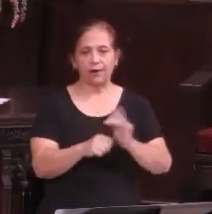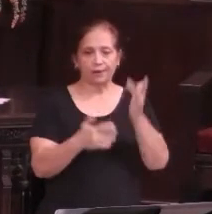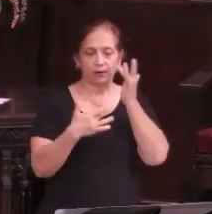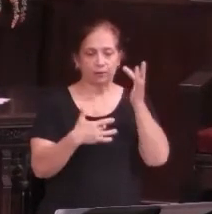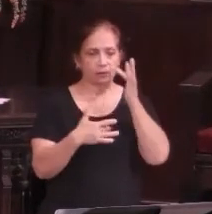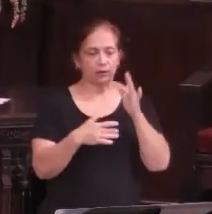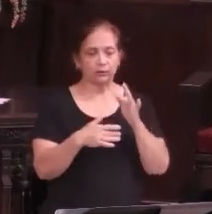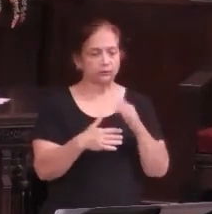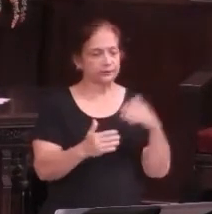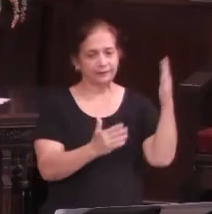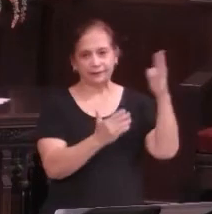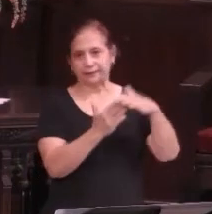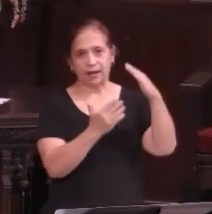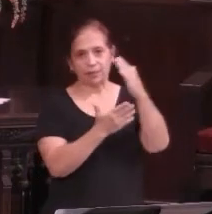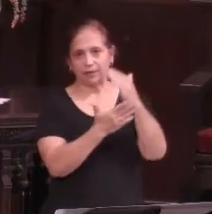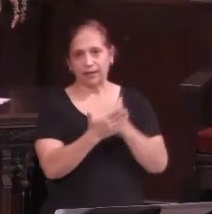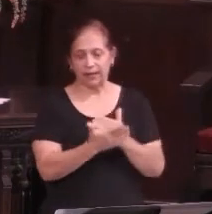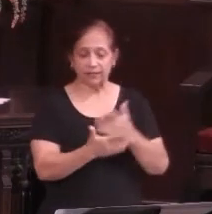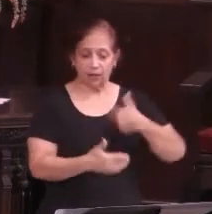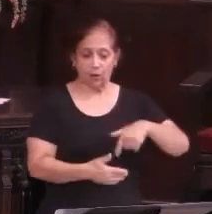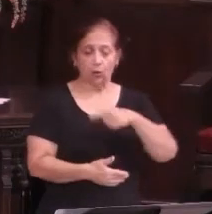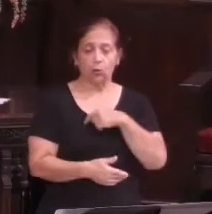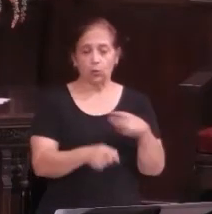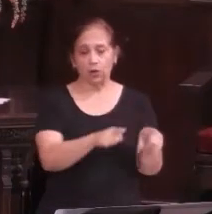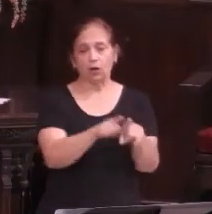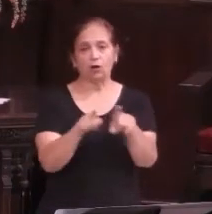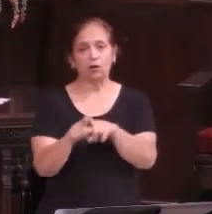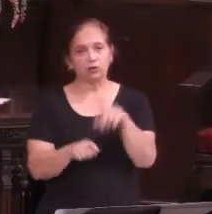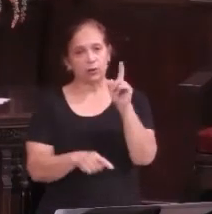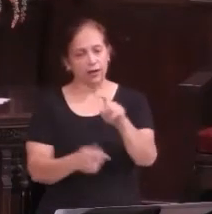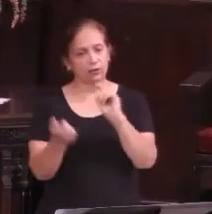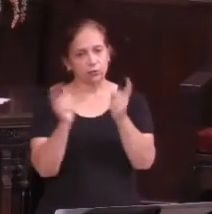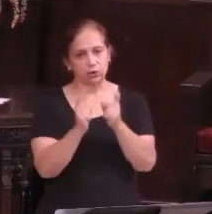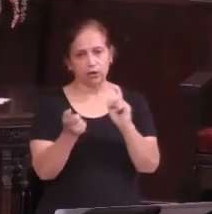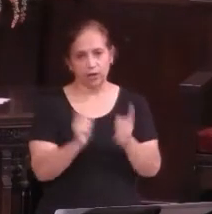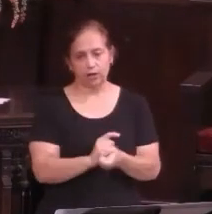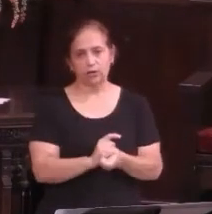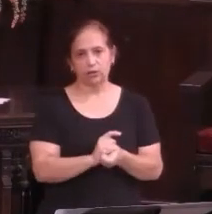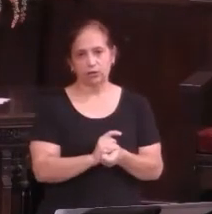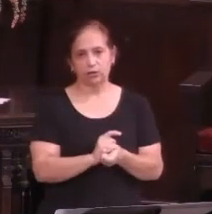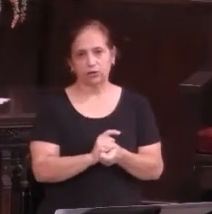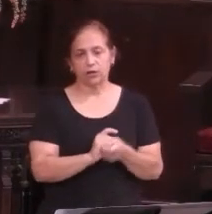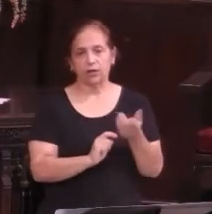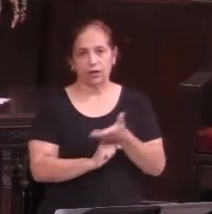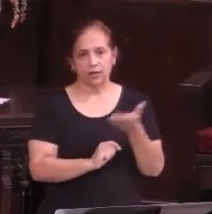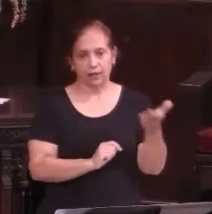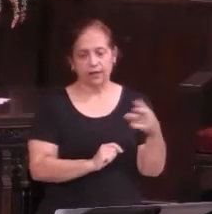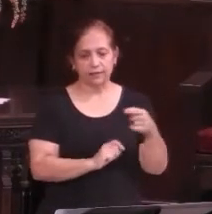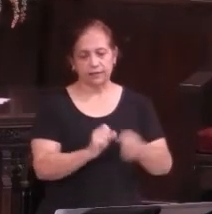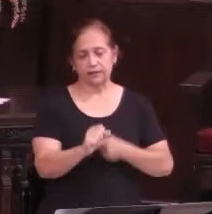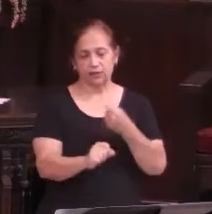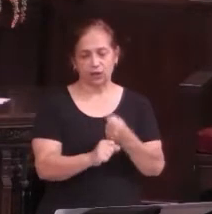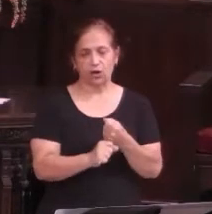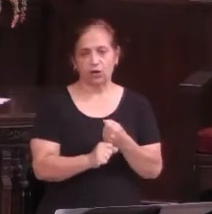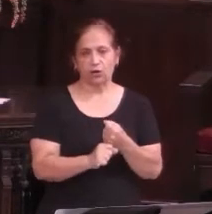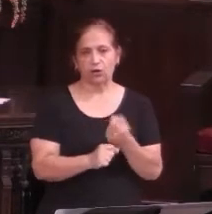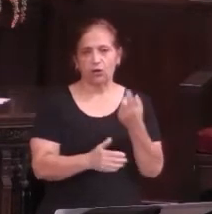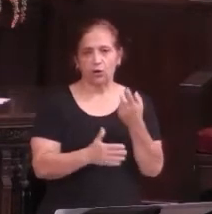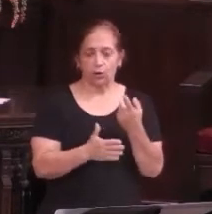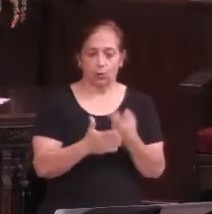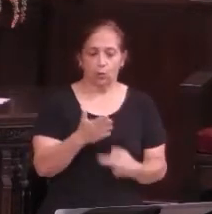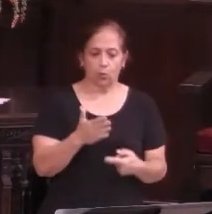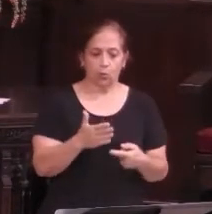topping the list, we too had to make some changes this year in what we